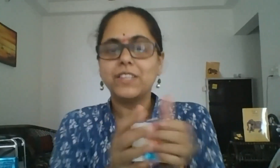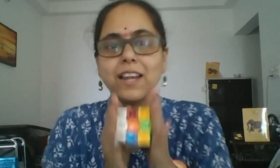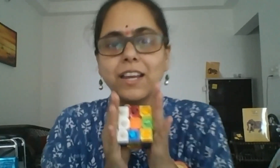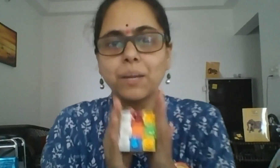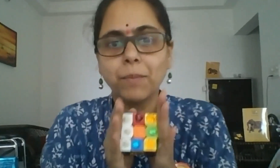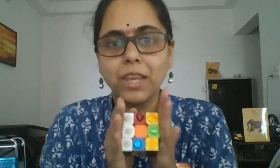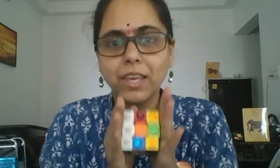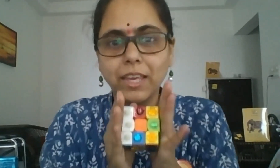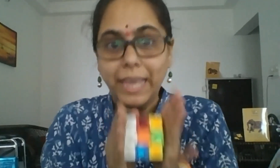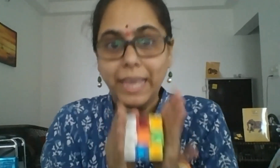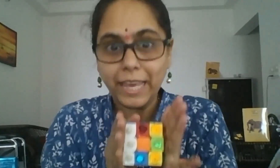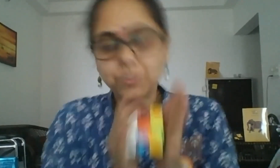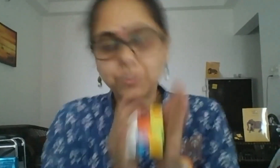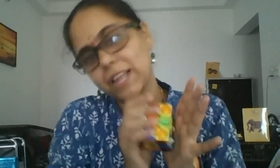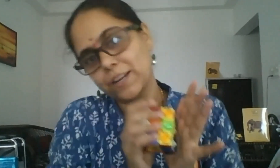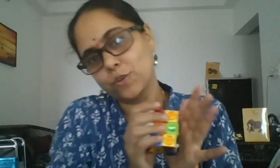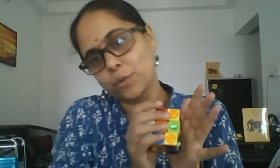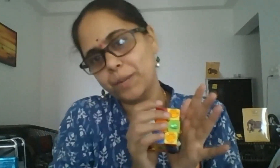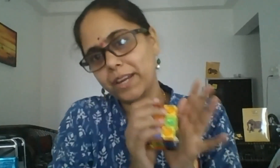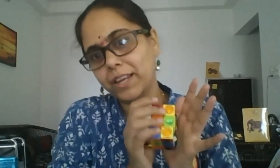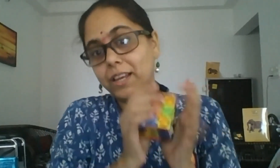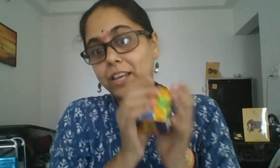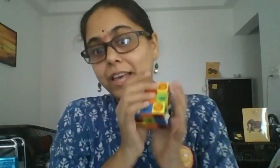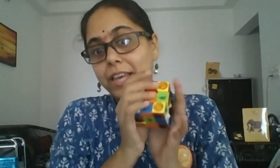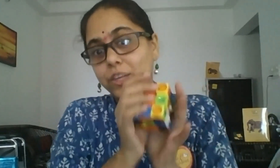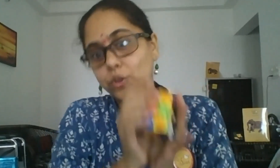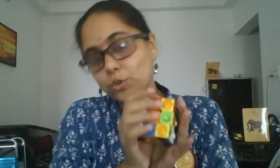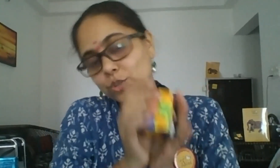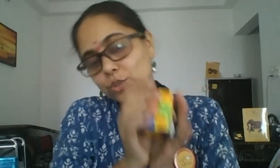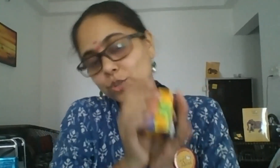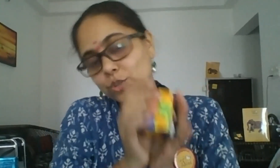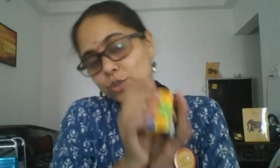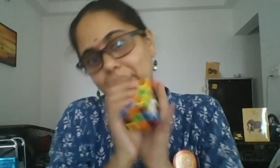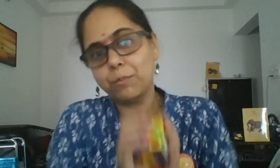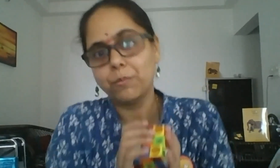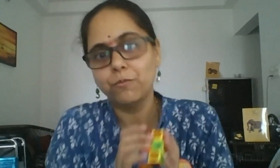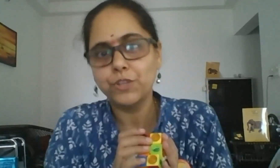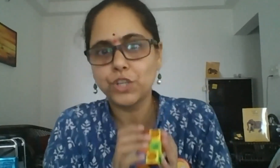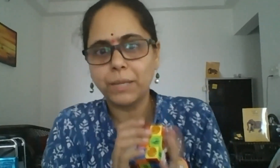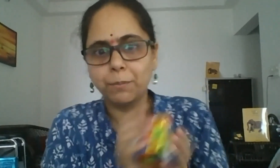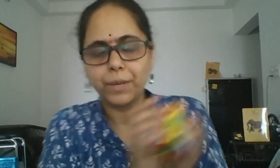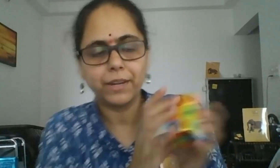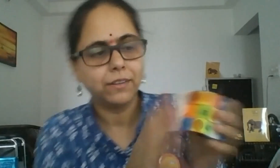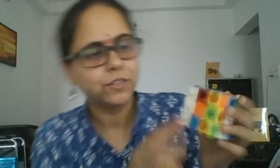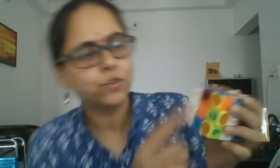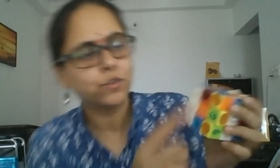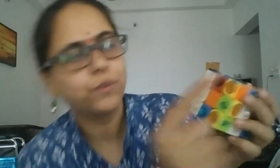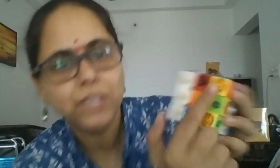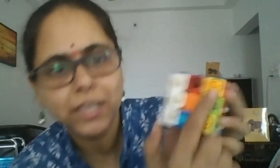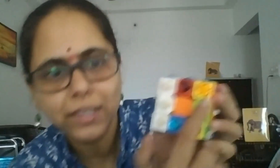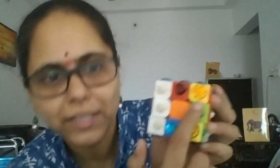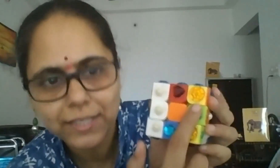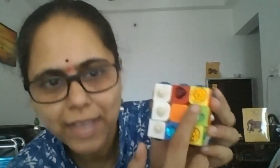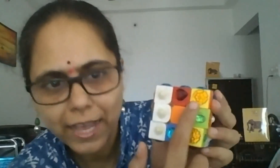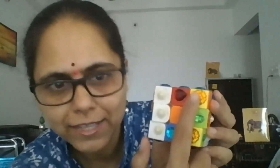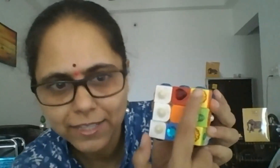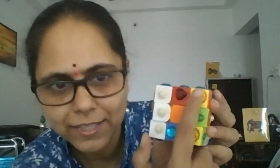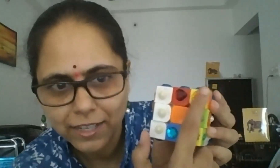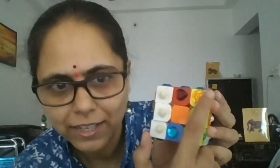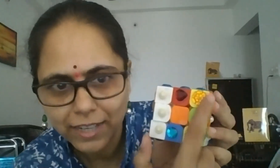started making games that could be used by visually impaired. So if you see, these has